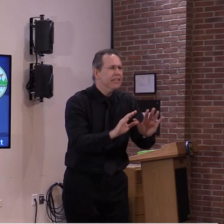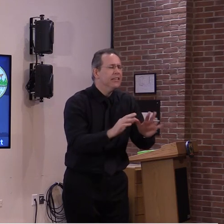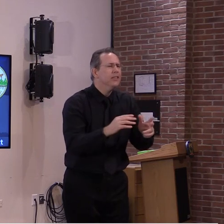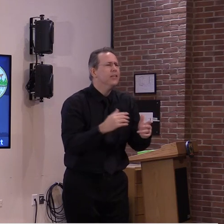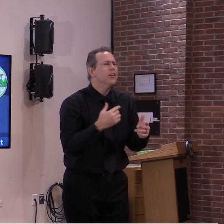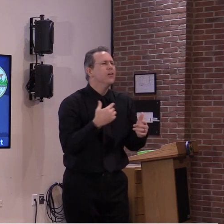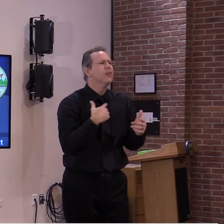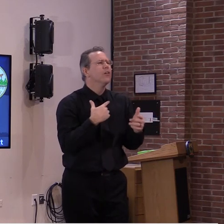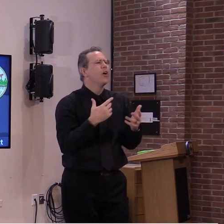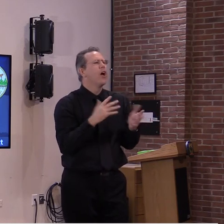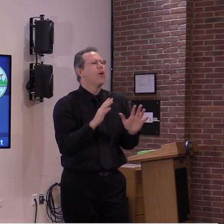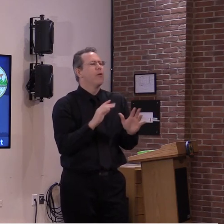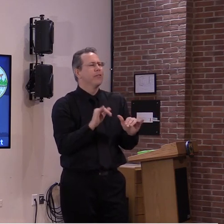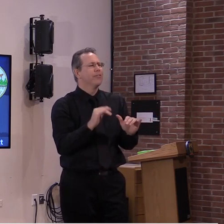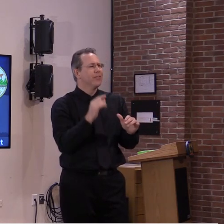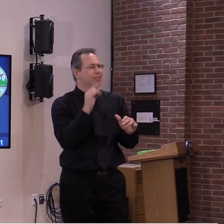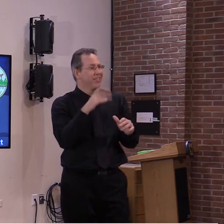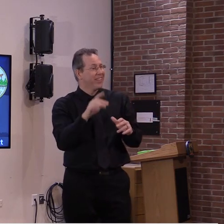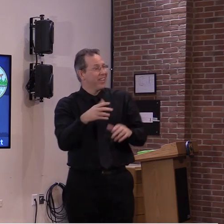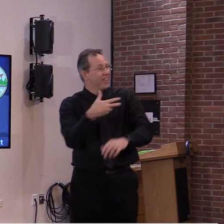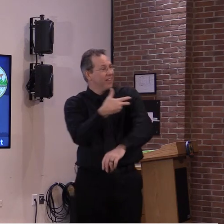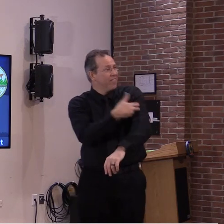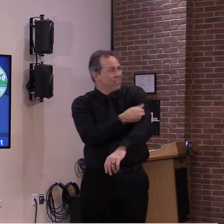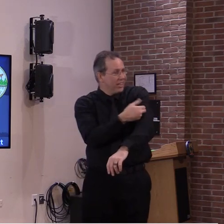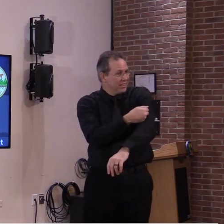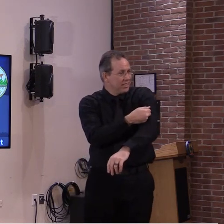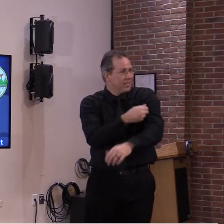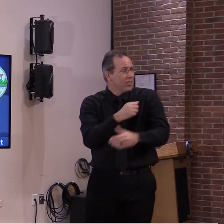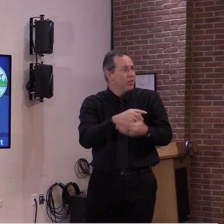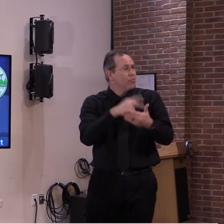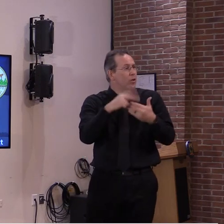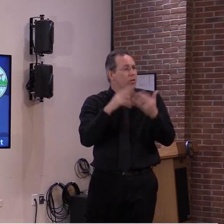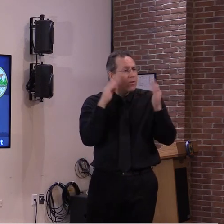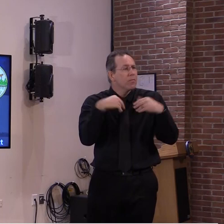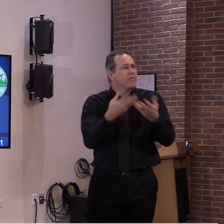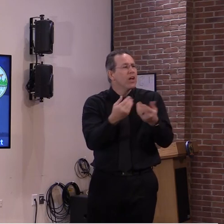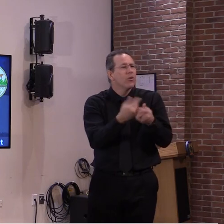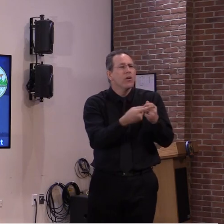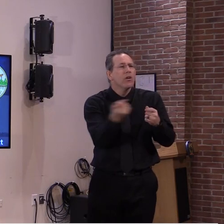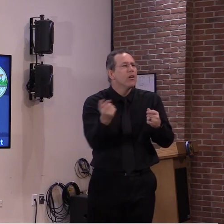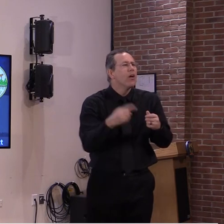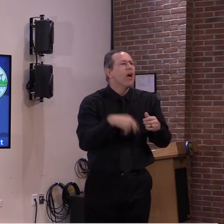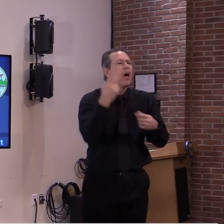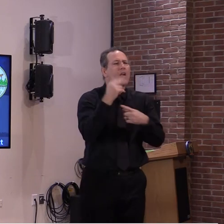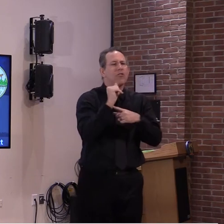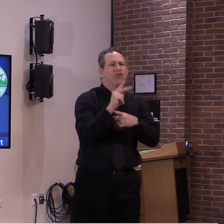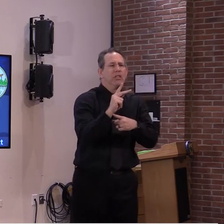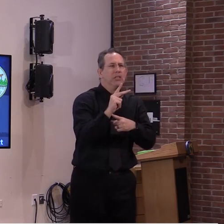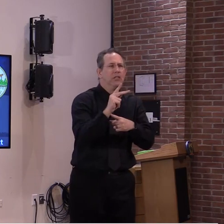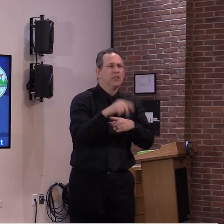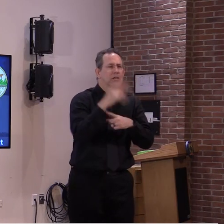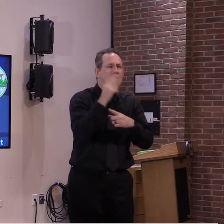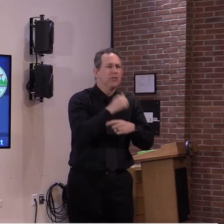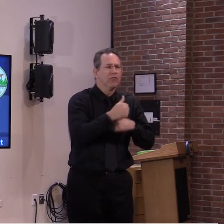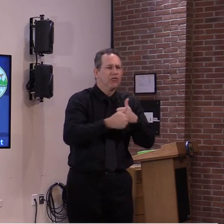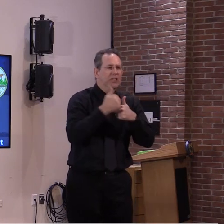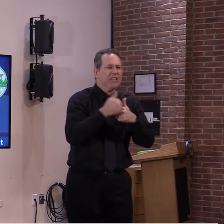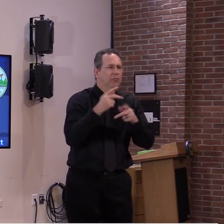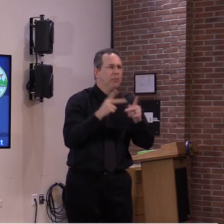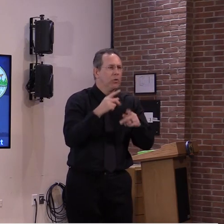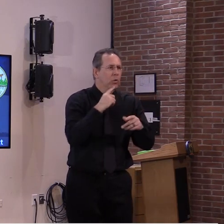vaccination program, that you want to get to those at highest risk. So it's really important for us to get these other considerations